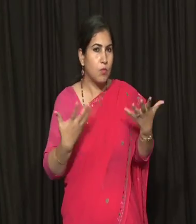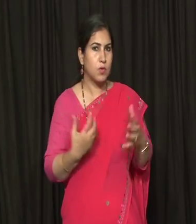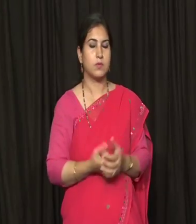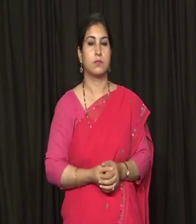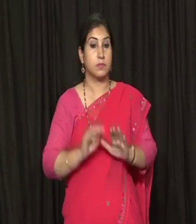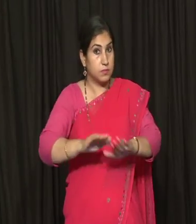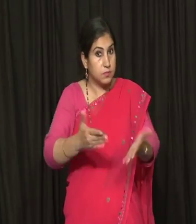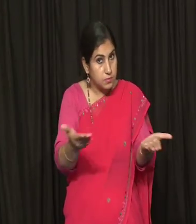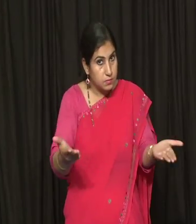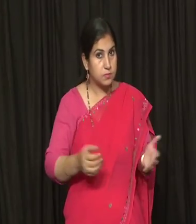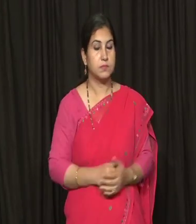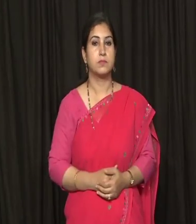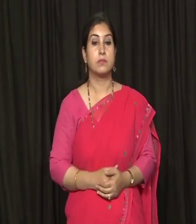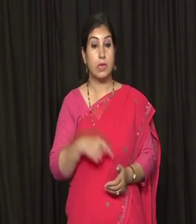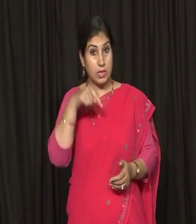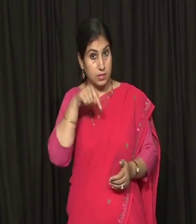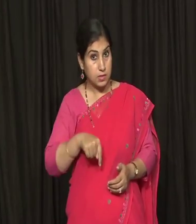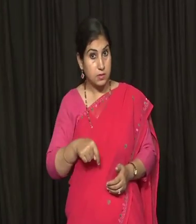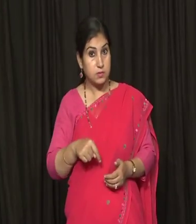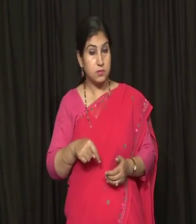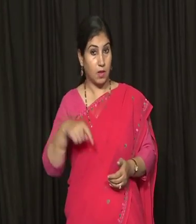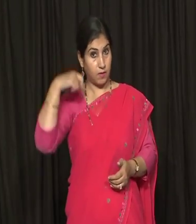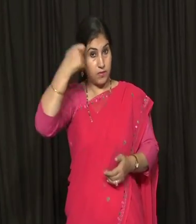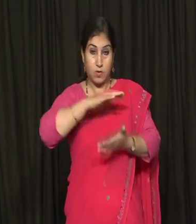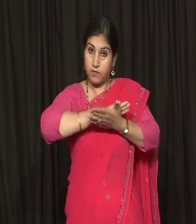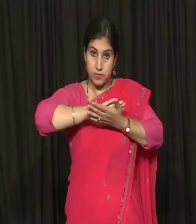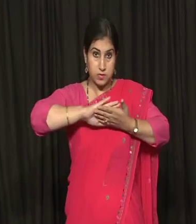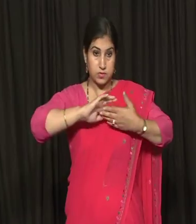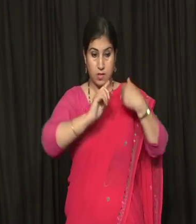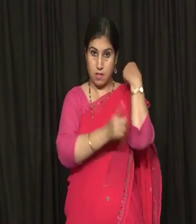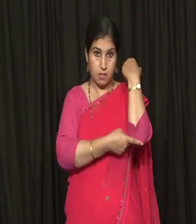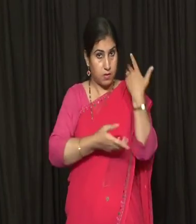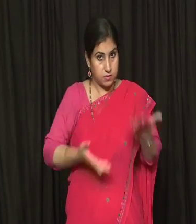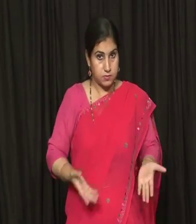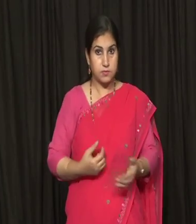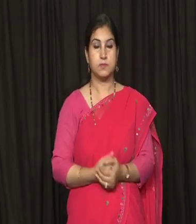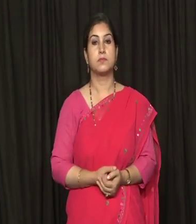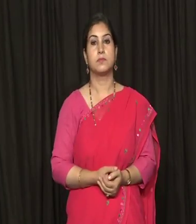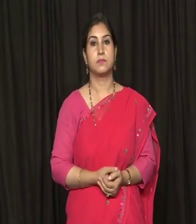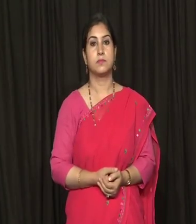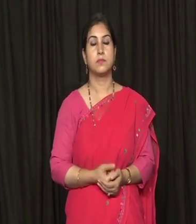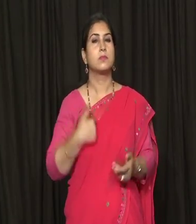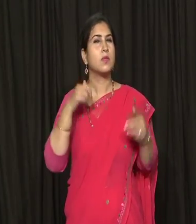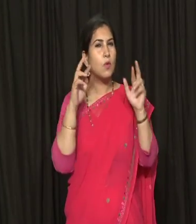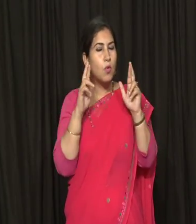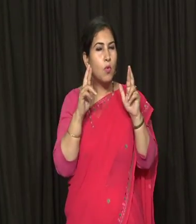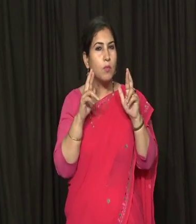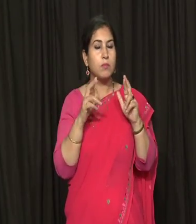Dear learners, with this we come to the end of our today's lecture. I hope